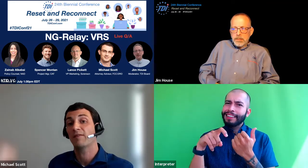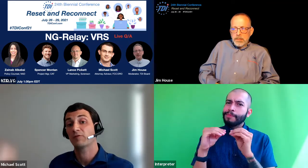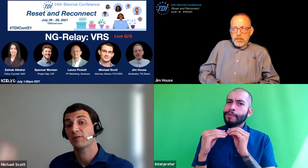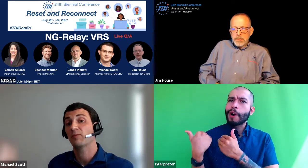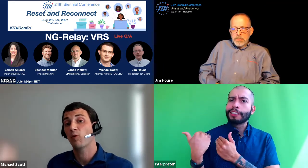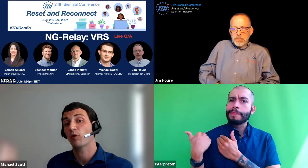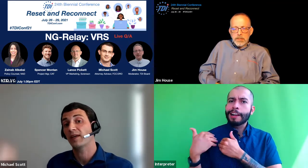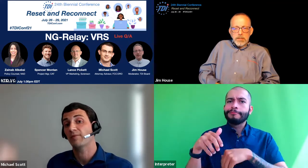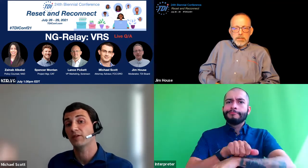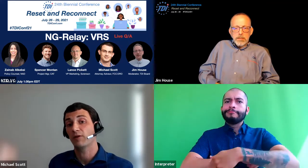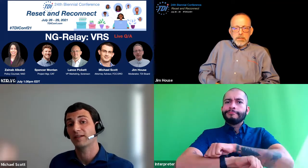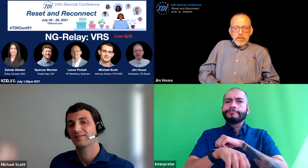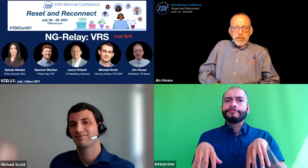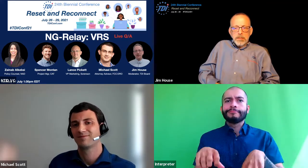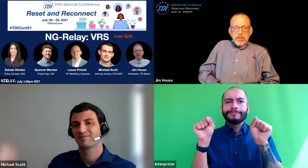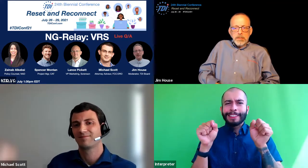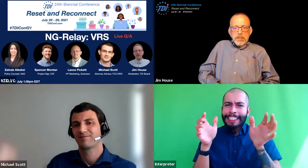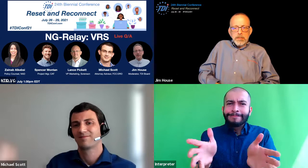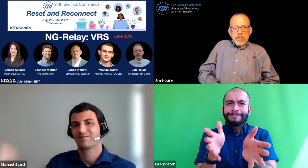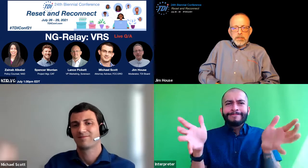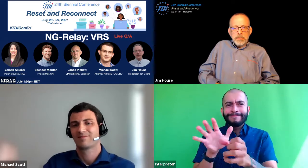forward if there's something more we can be doing.